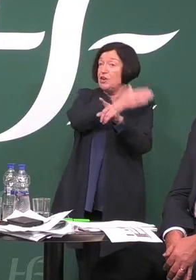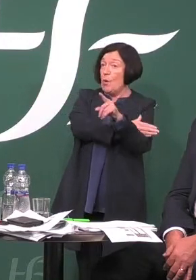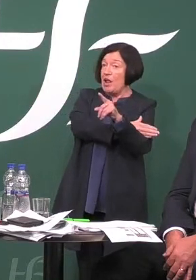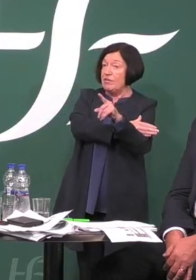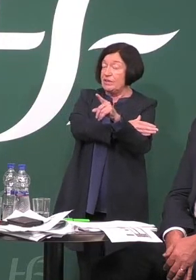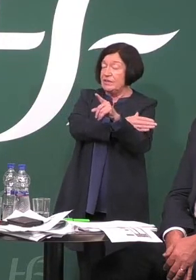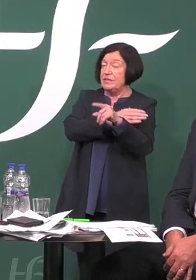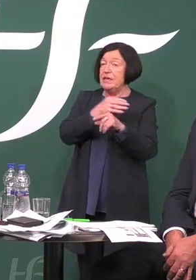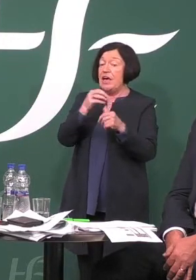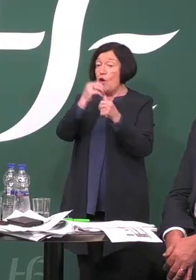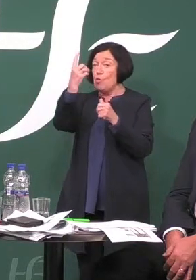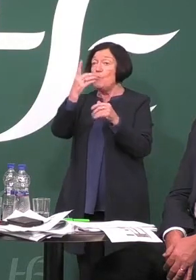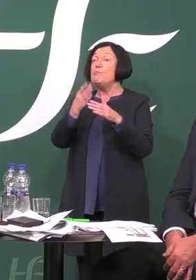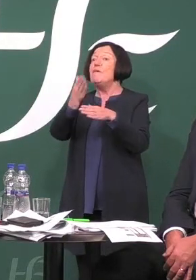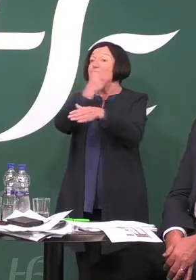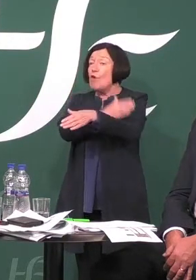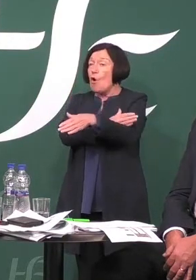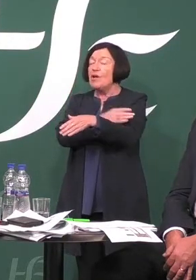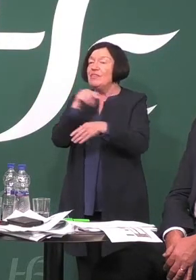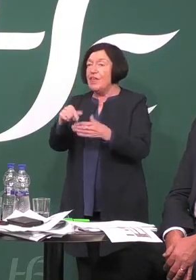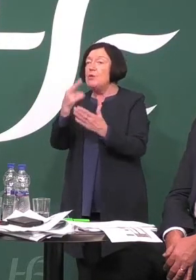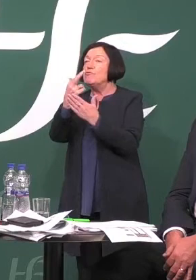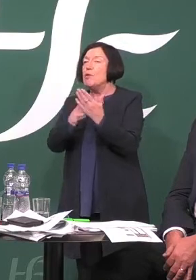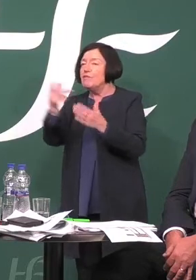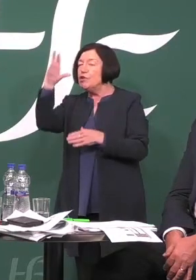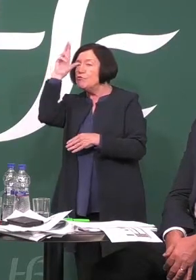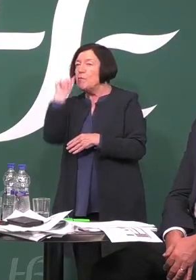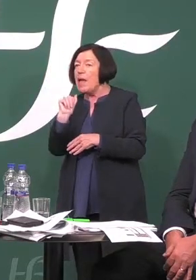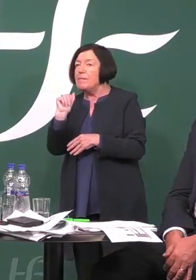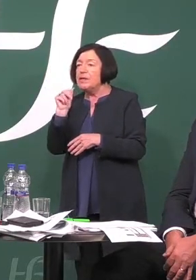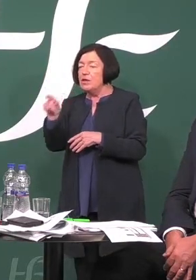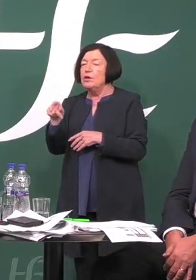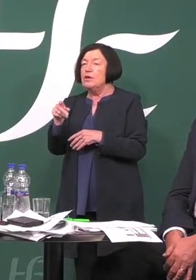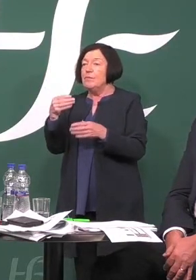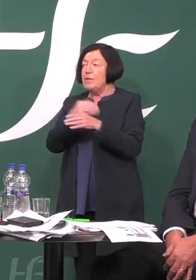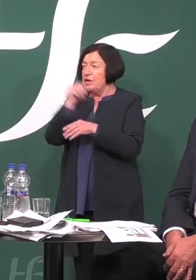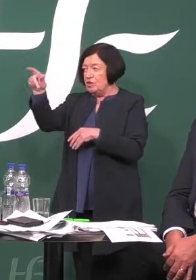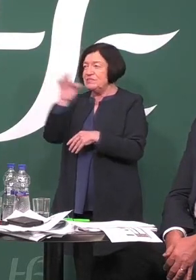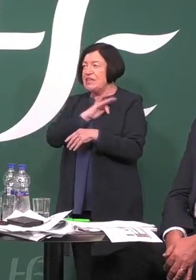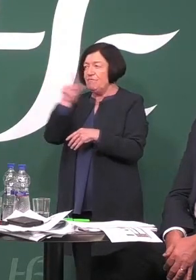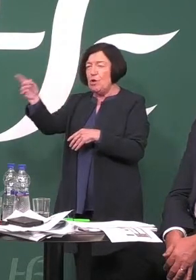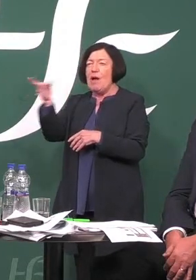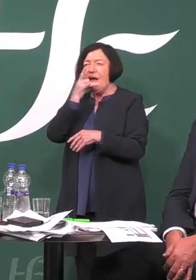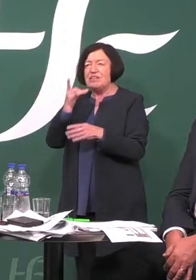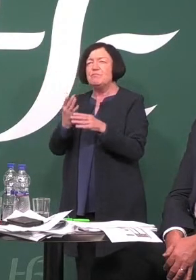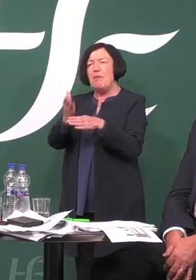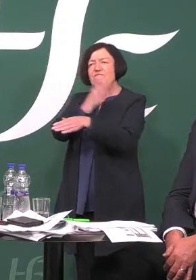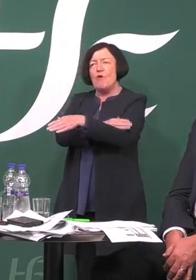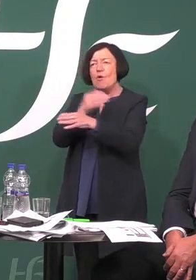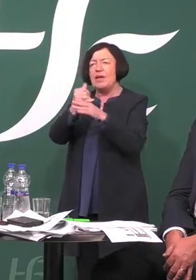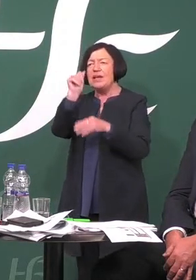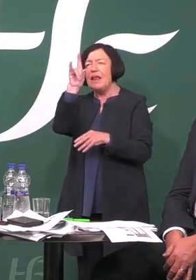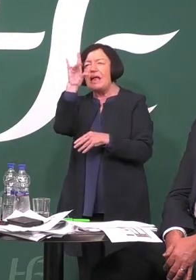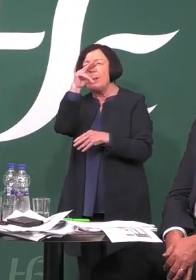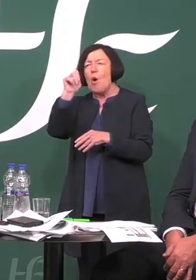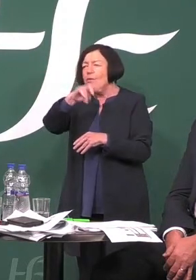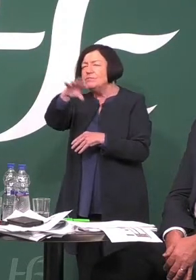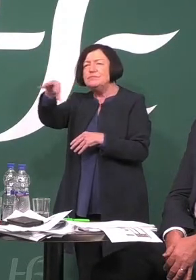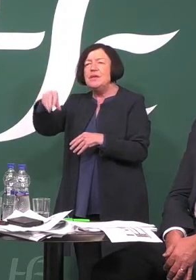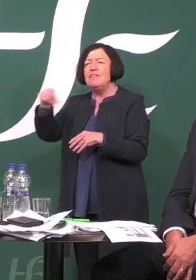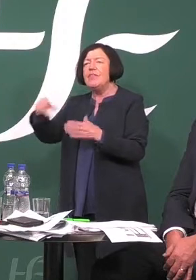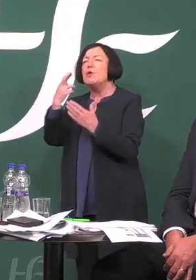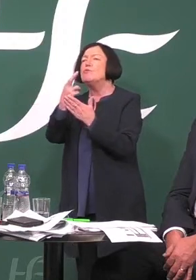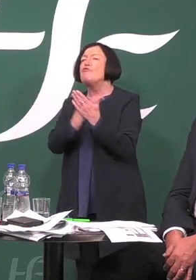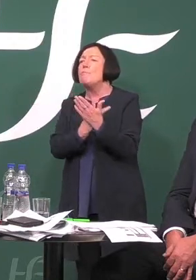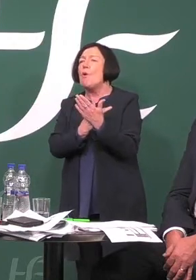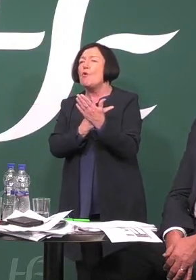wild type before then. And they were reporting, if you remember questions I think put by yourself, remember the time about outbreaks in Athlone and elsewhere, they were